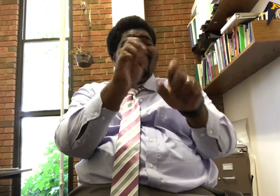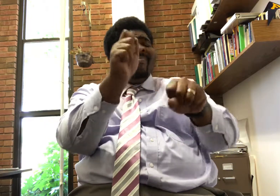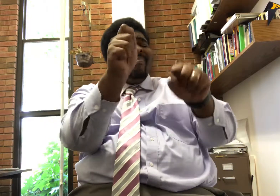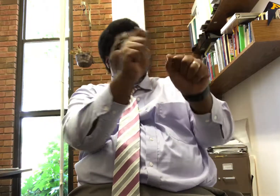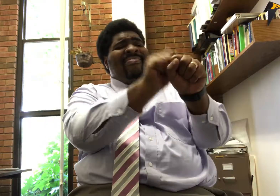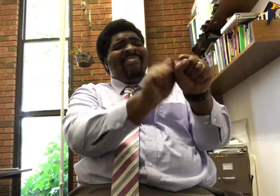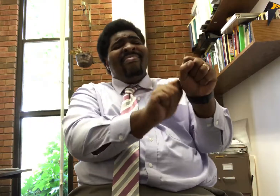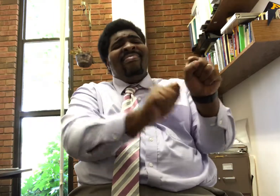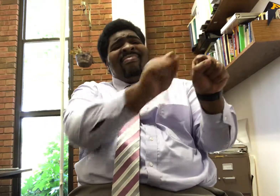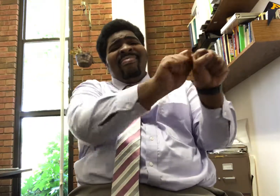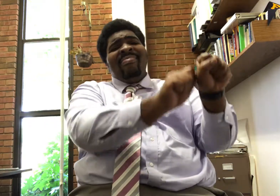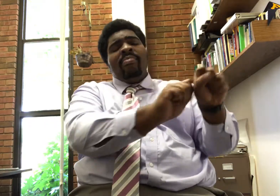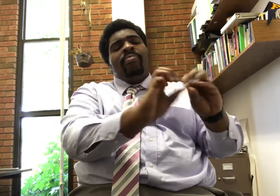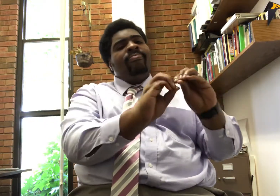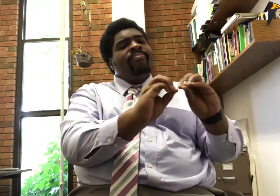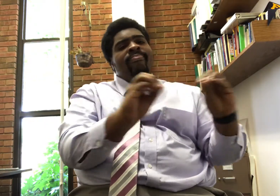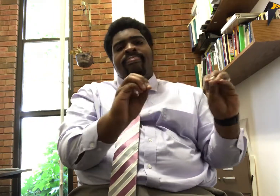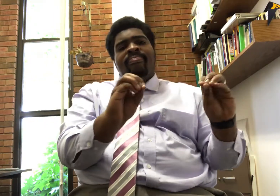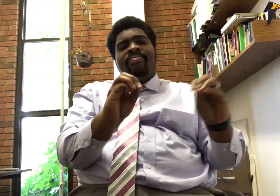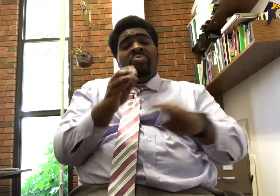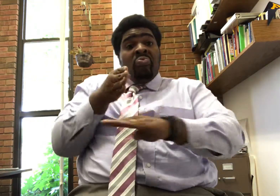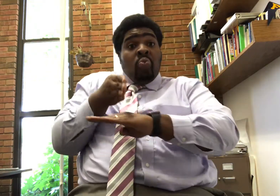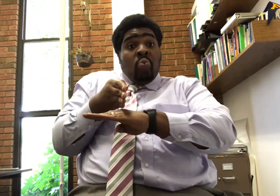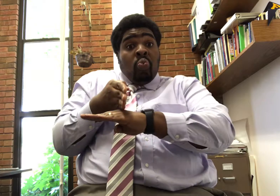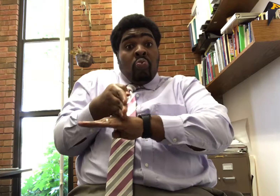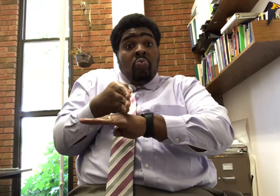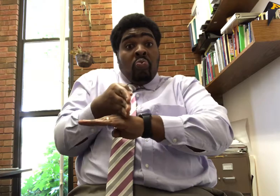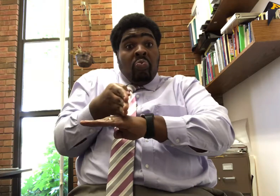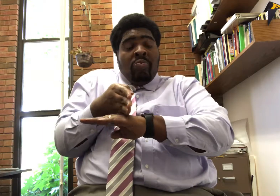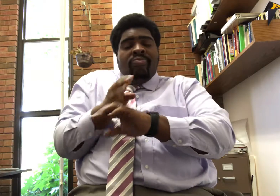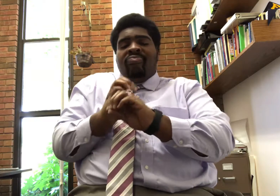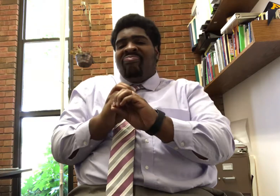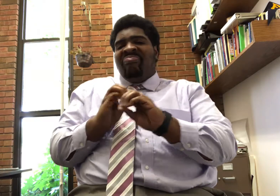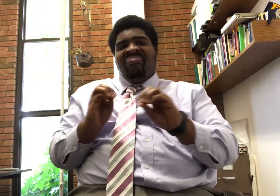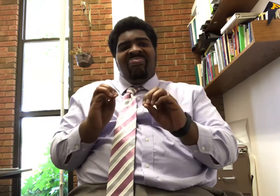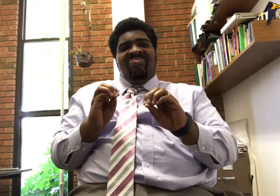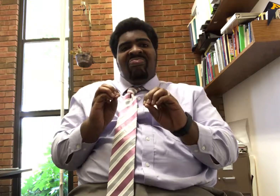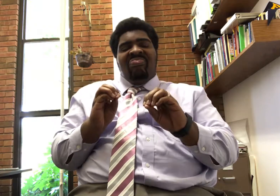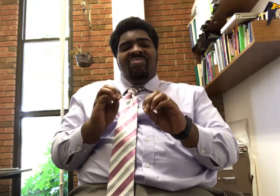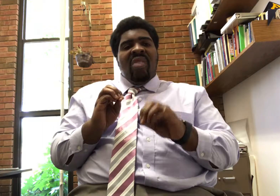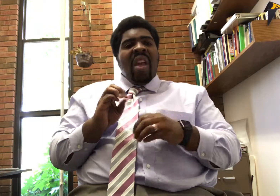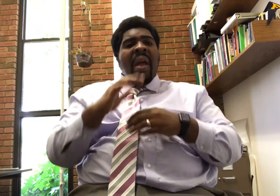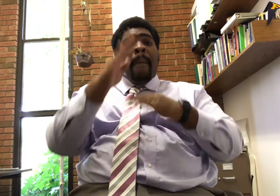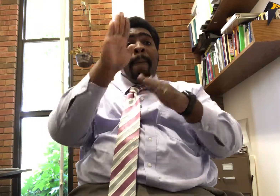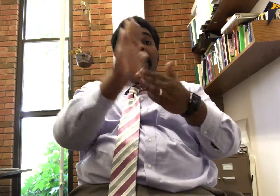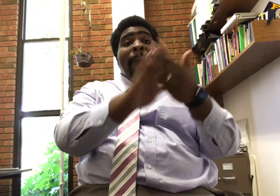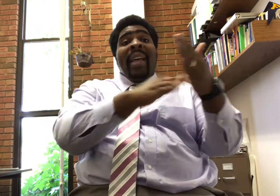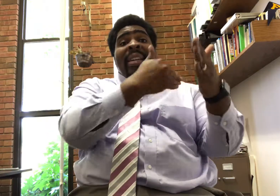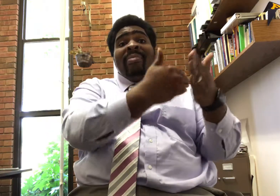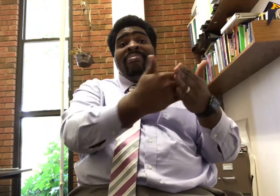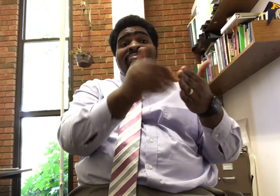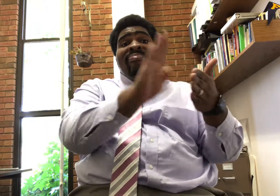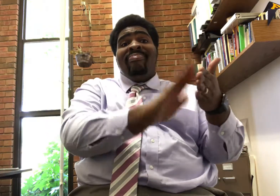of, no cloth, no paint, so the overall impression is quite